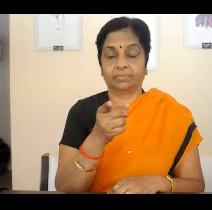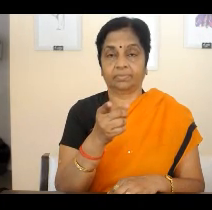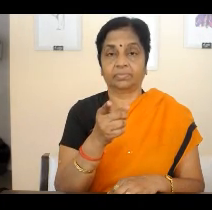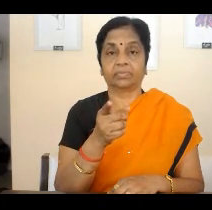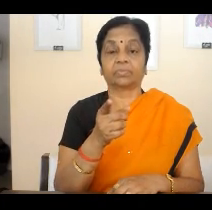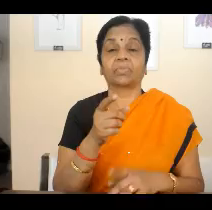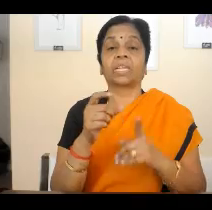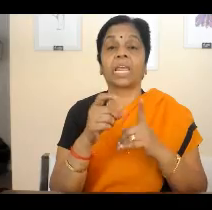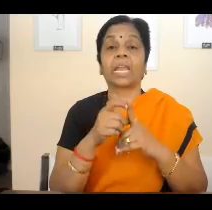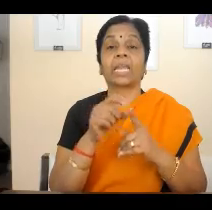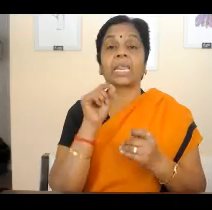definition of establishment